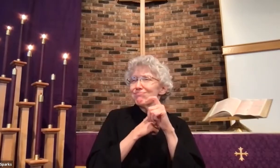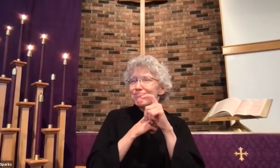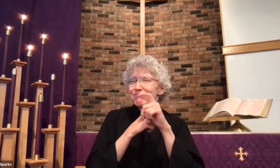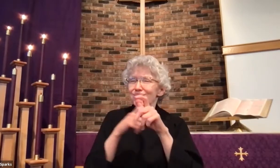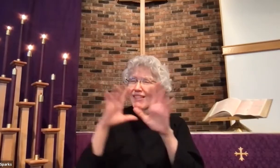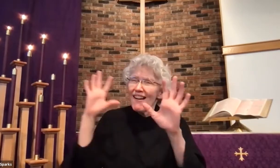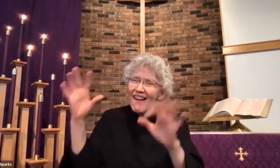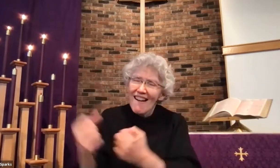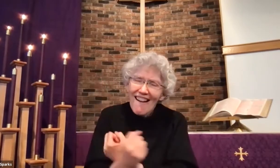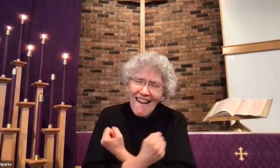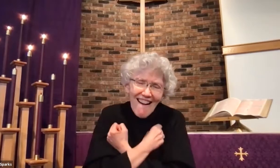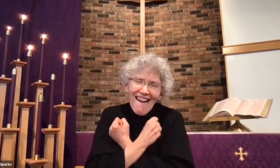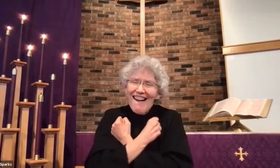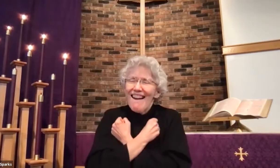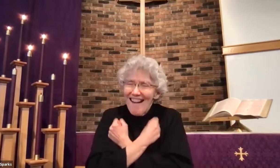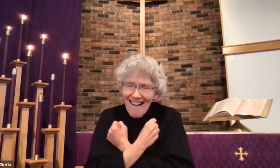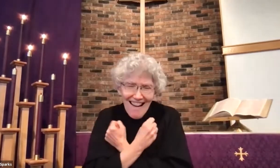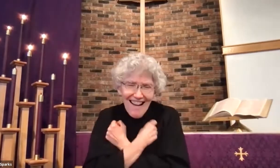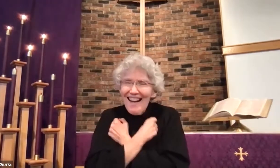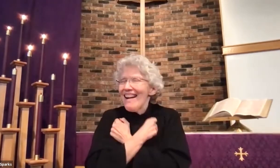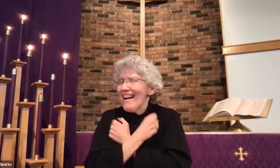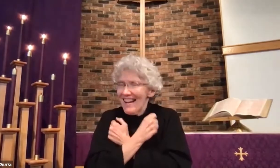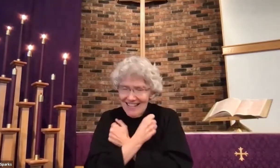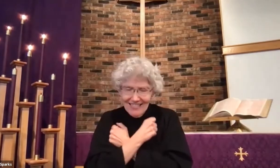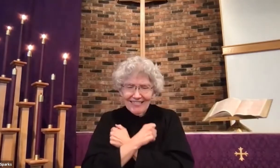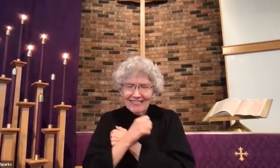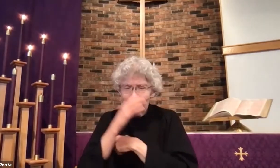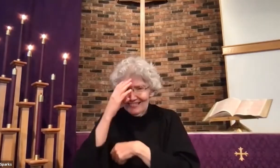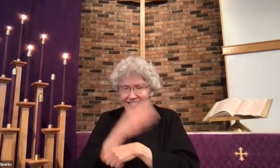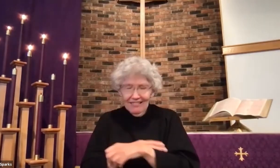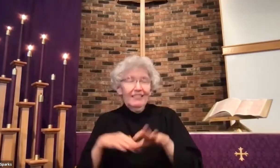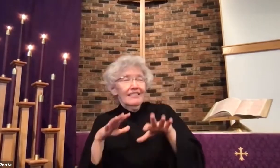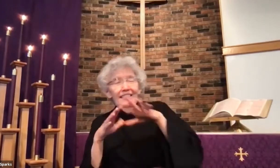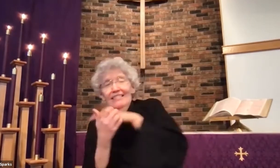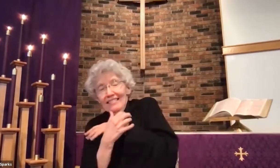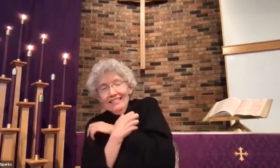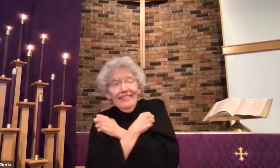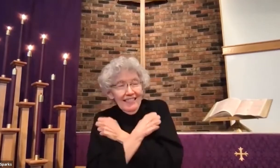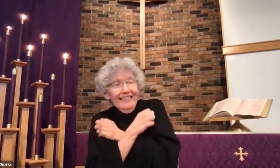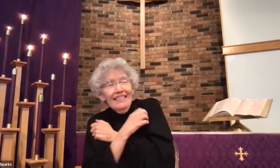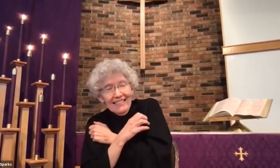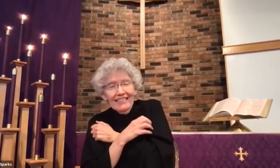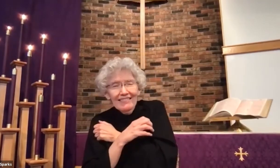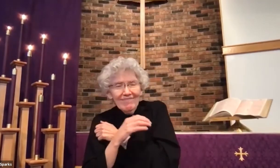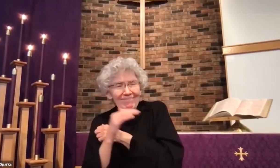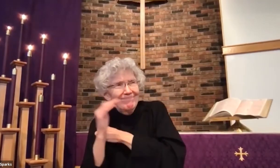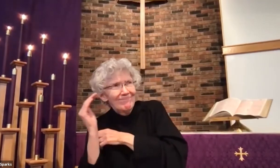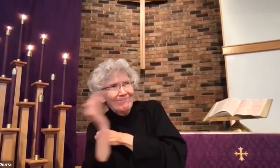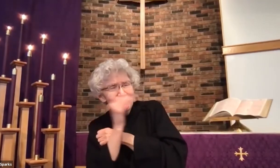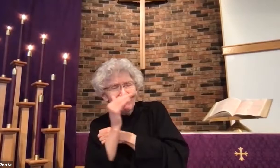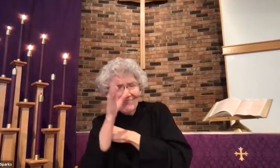and hugged and kissed him. The son said, Father, I have sinned against God and have done wrong to